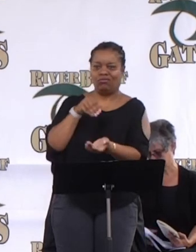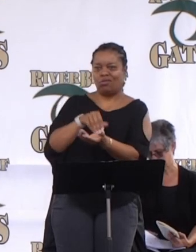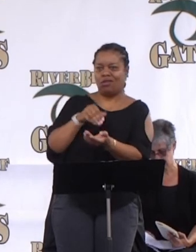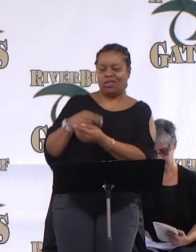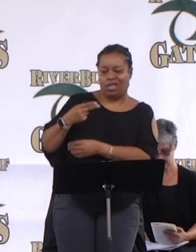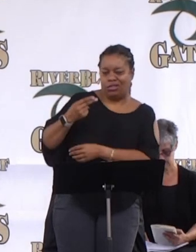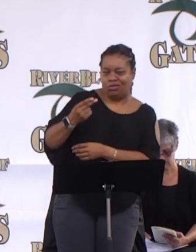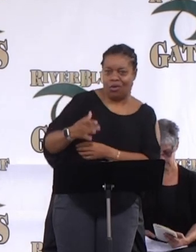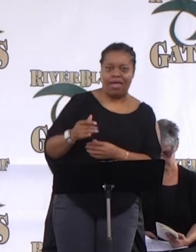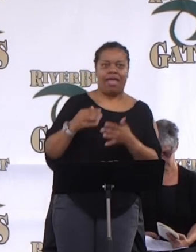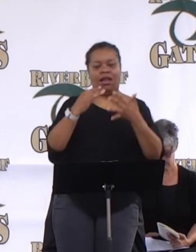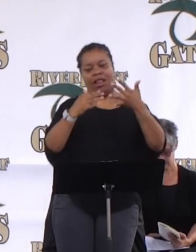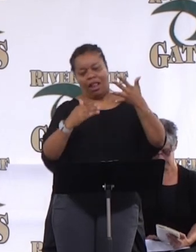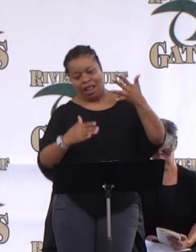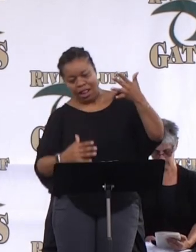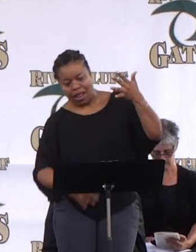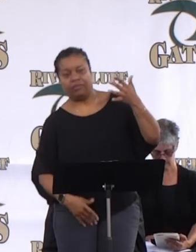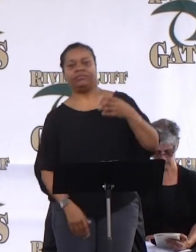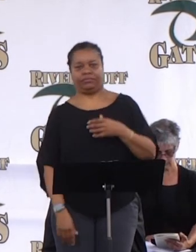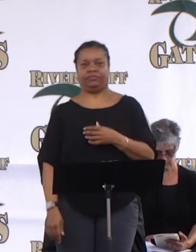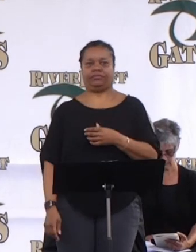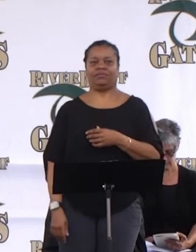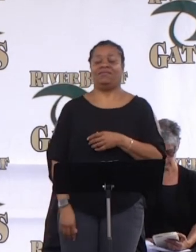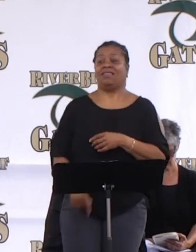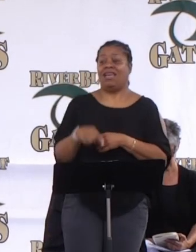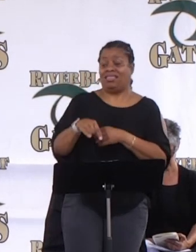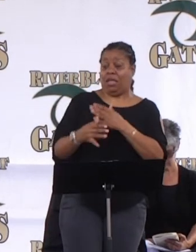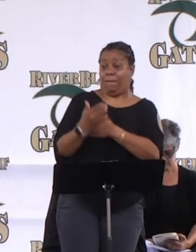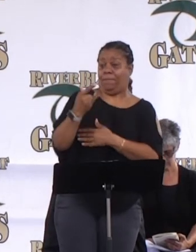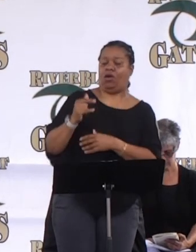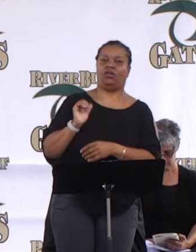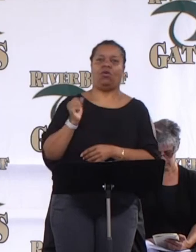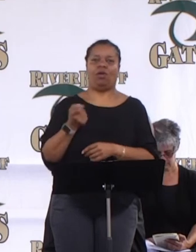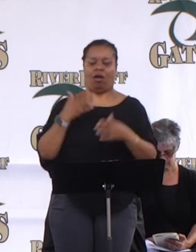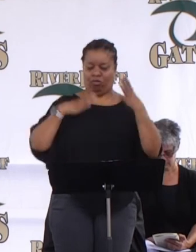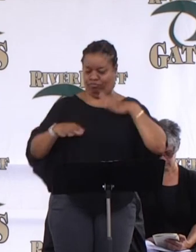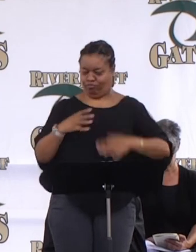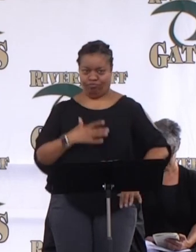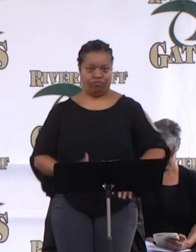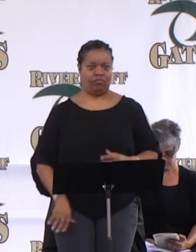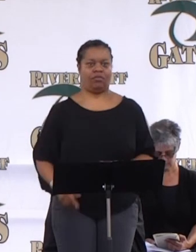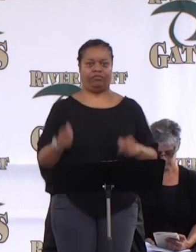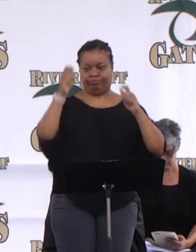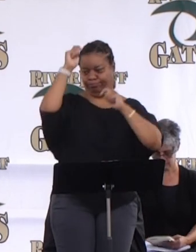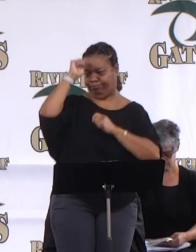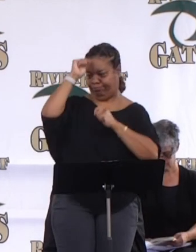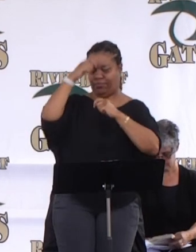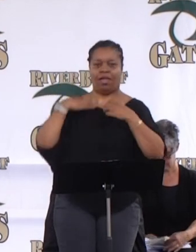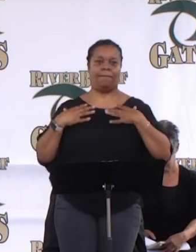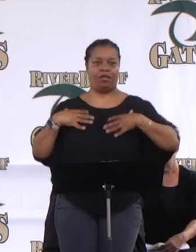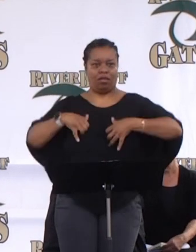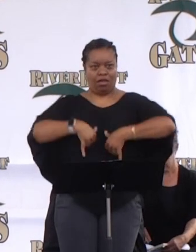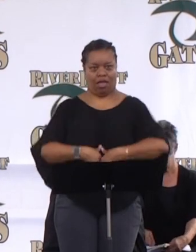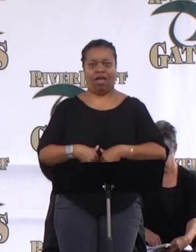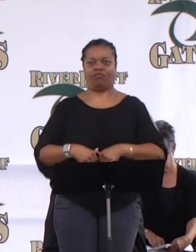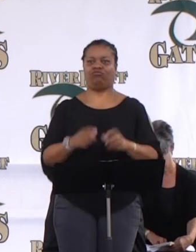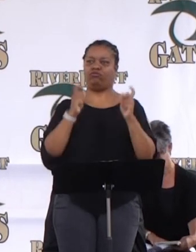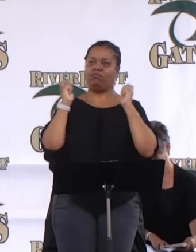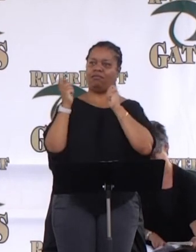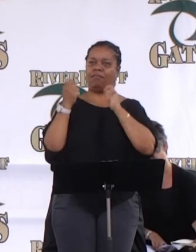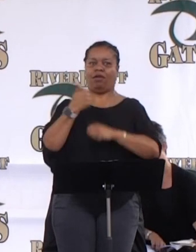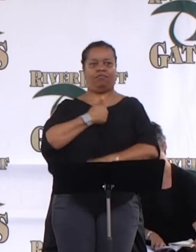historians, and the list goes on and on. This morning, we all got dressed, put on a cap and gown to celebrate